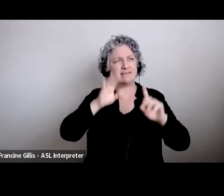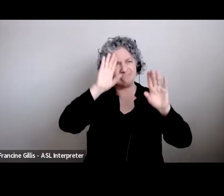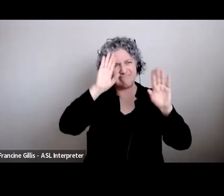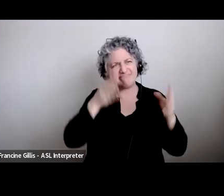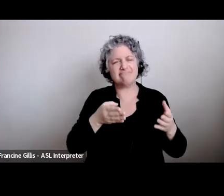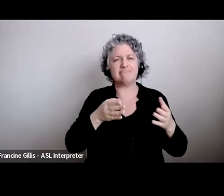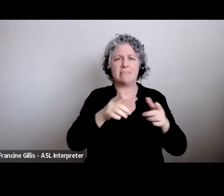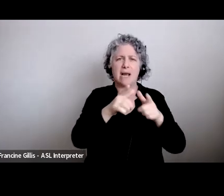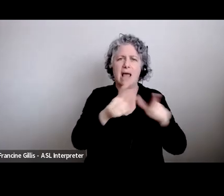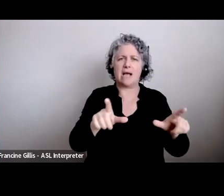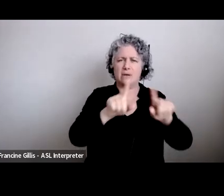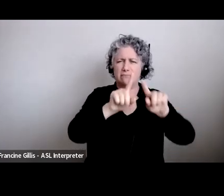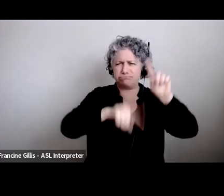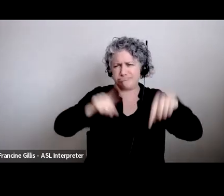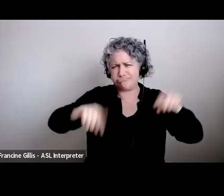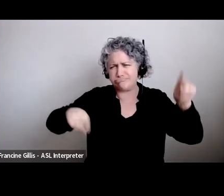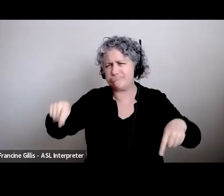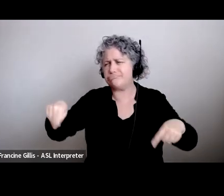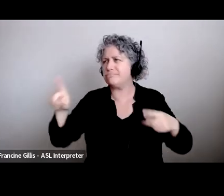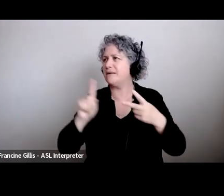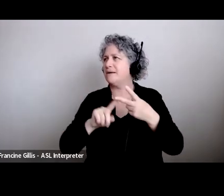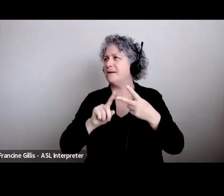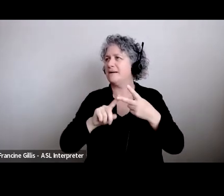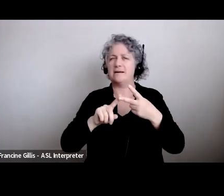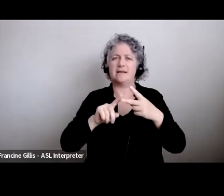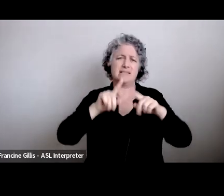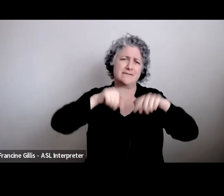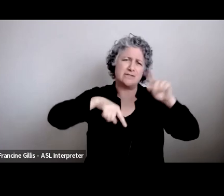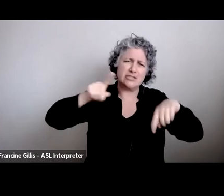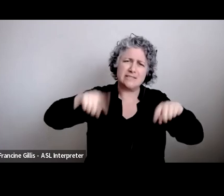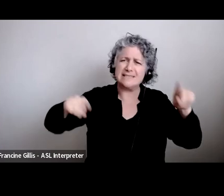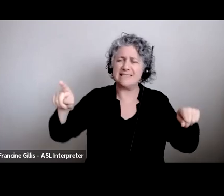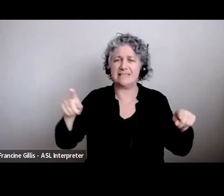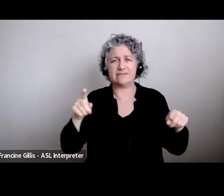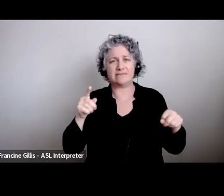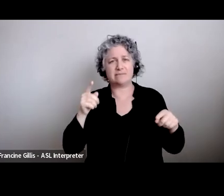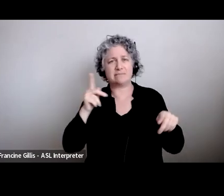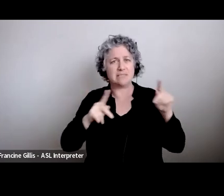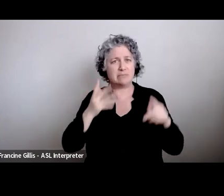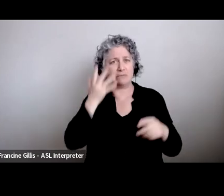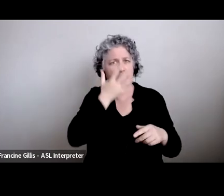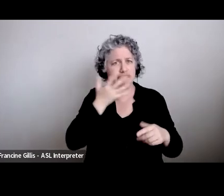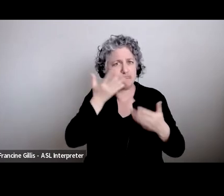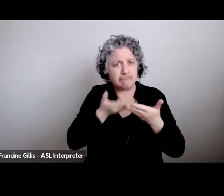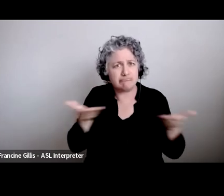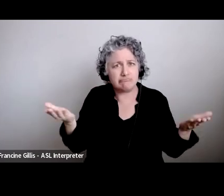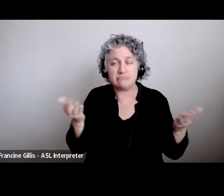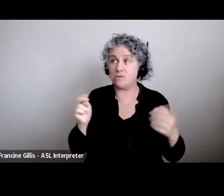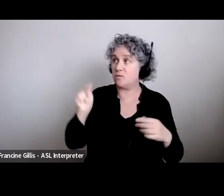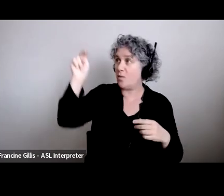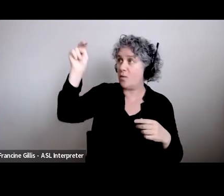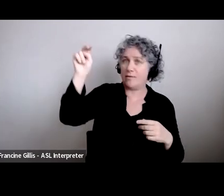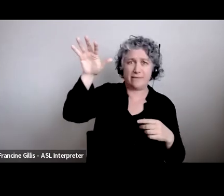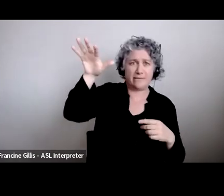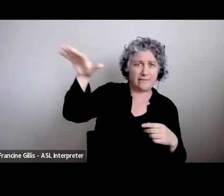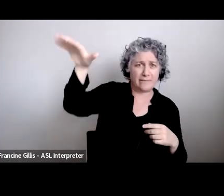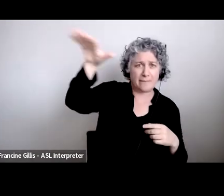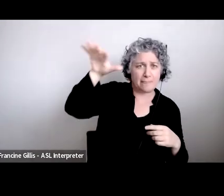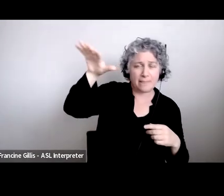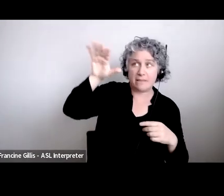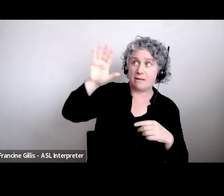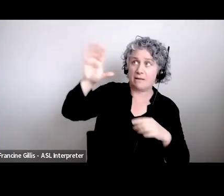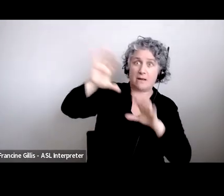languages, multiple the diversity of the country, with the North being an entire